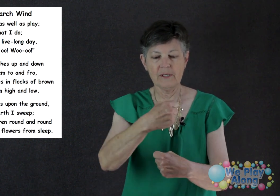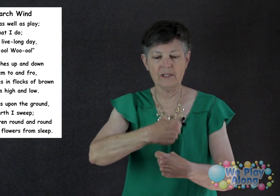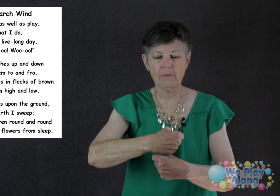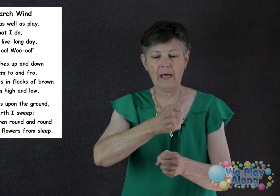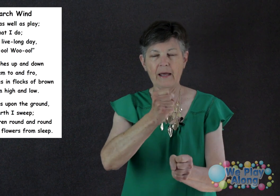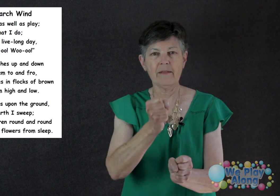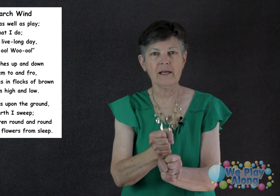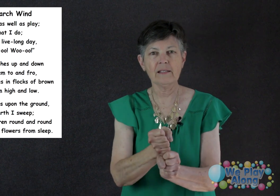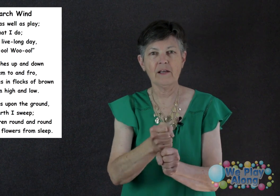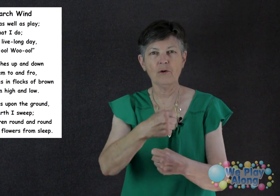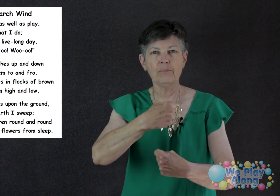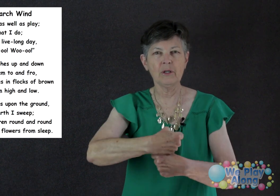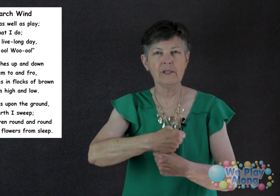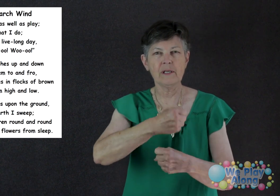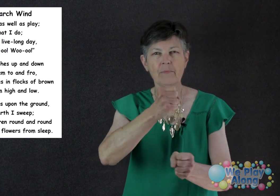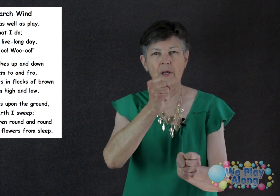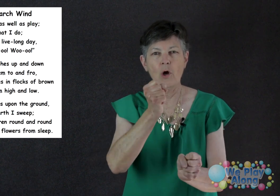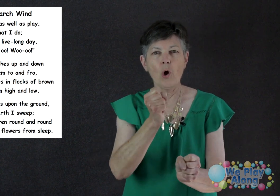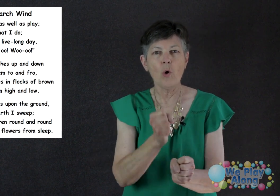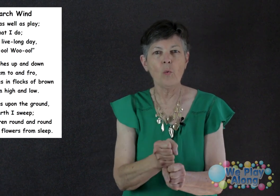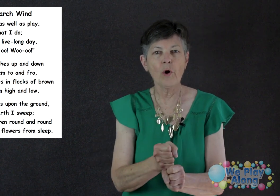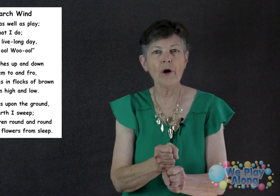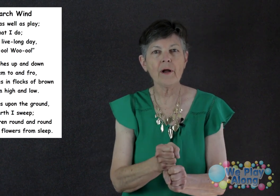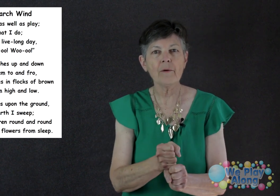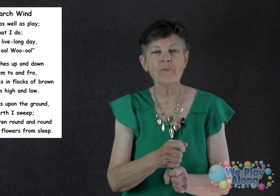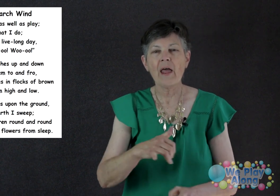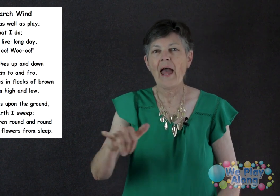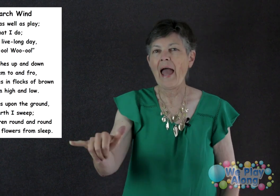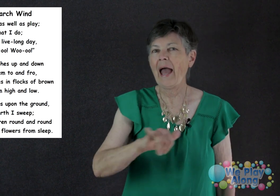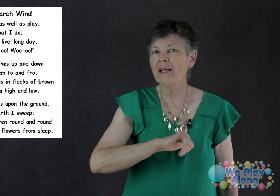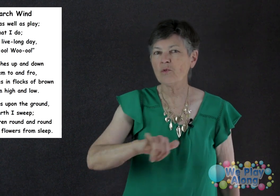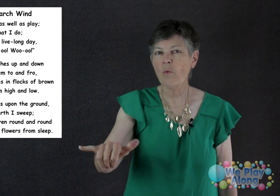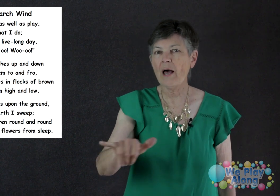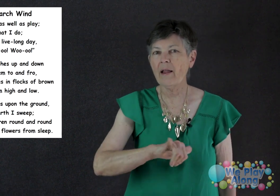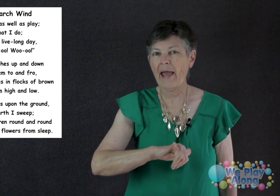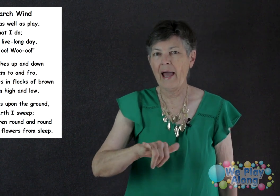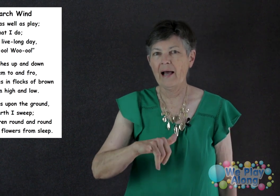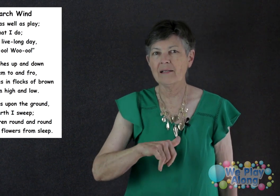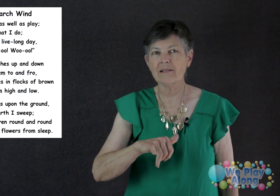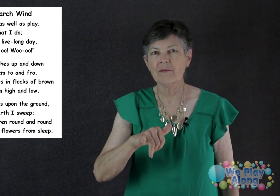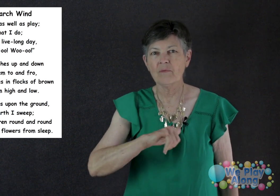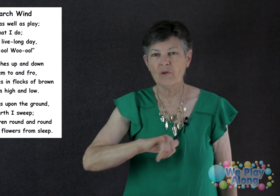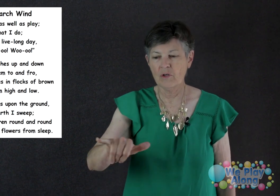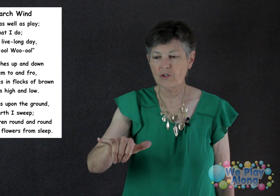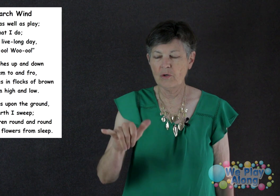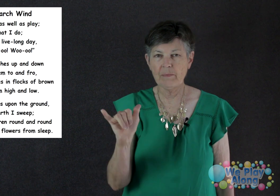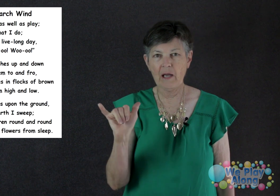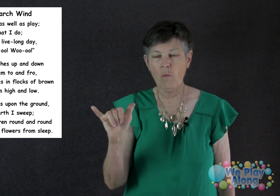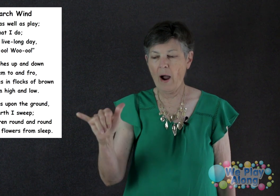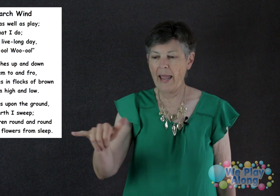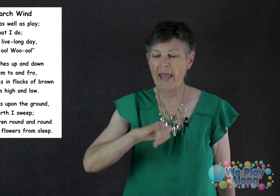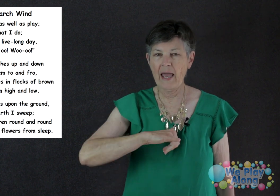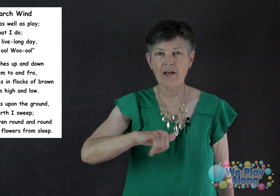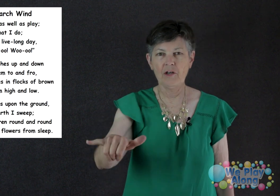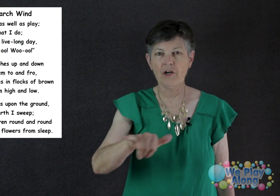twist them like this, like you're building something. Work as well as, so you make a Y hand and you're